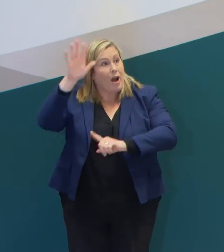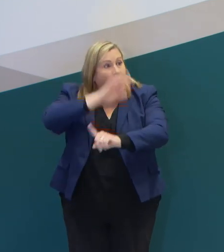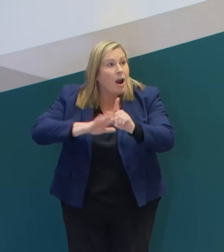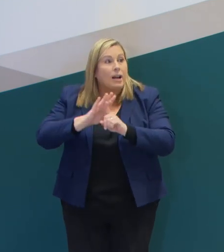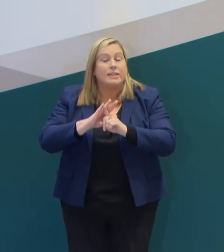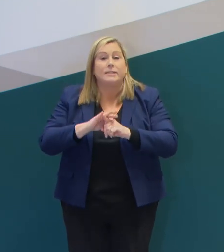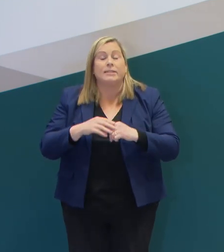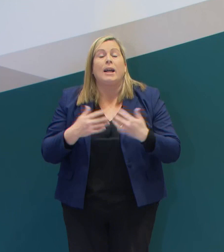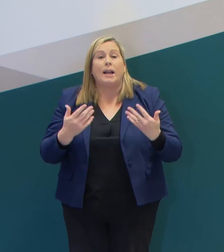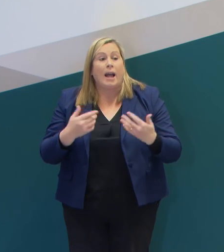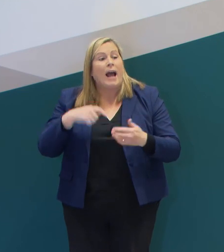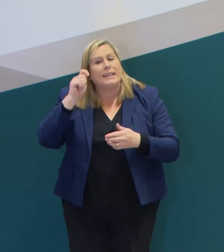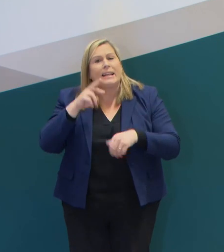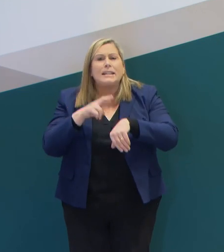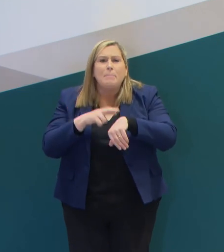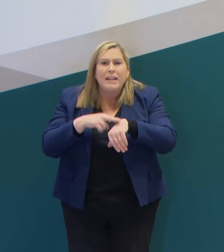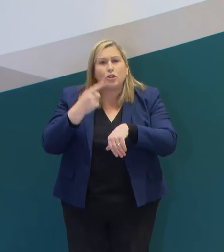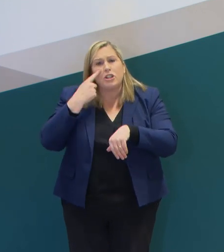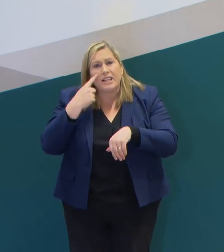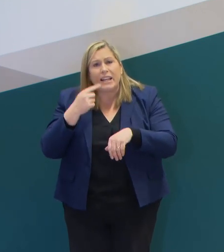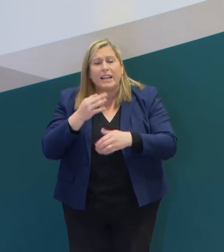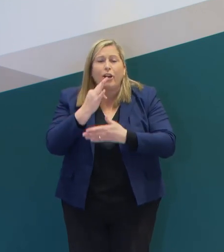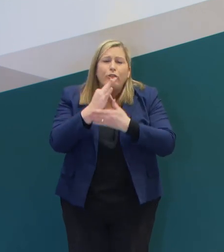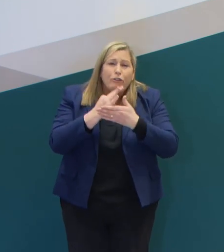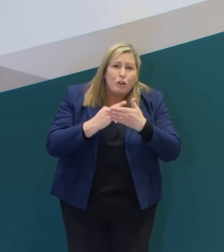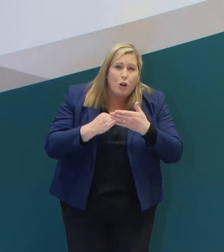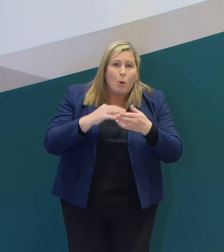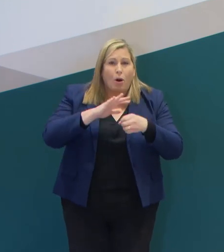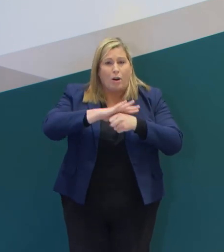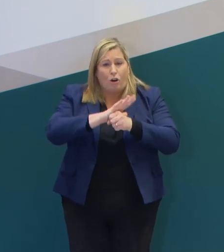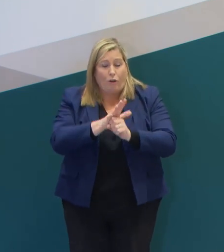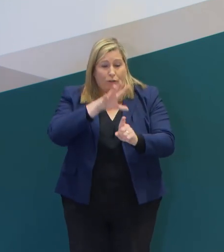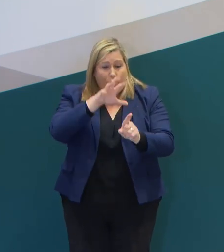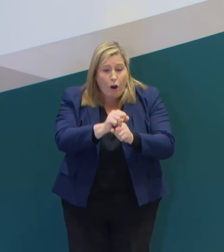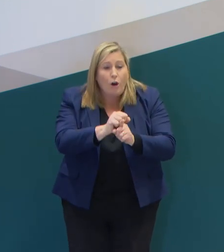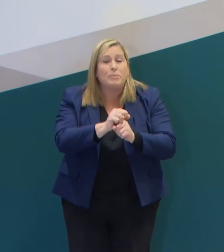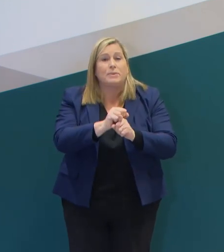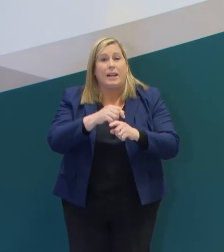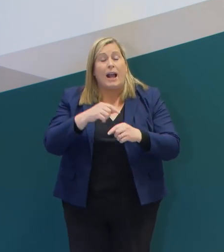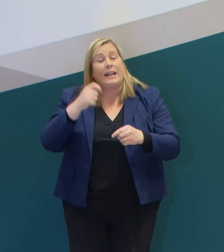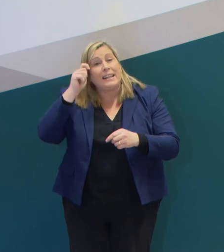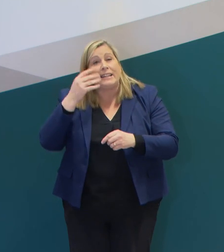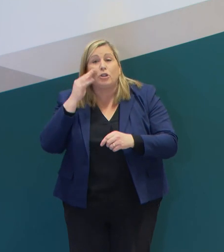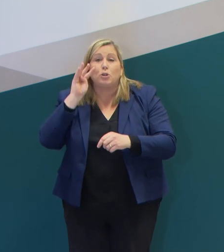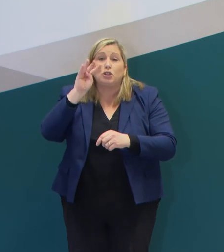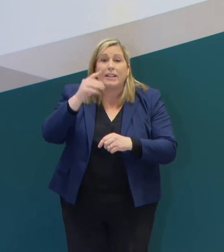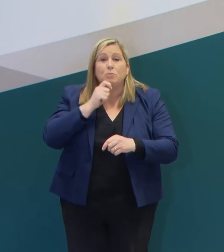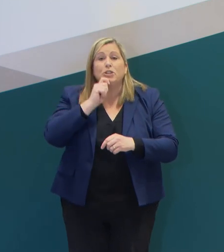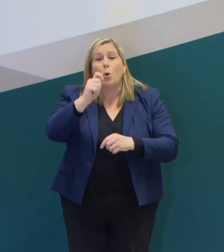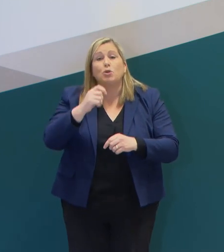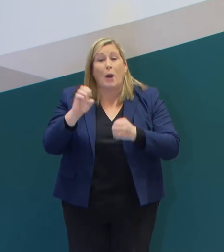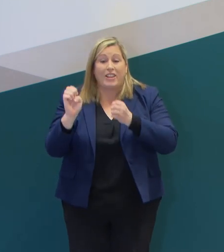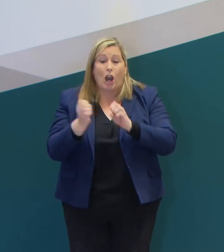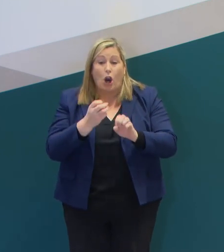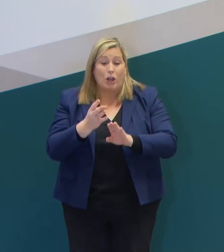say. Obviously, it's better to see fewer cases than not. The projections, I think, when we shared them at the earlier part of the week, were